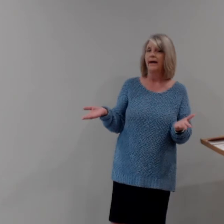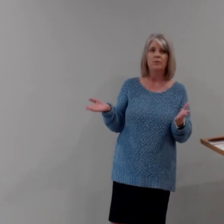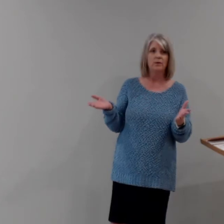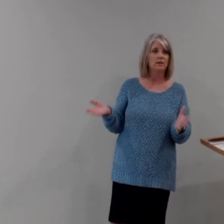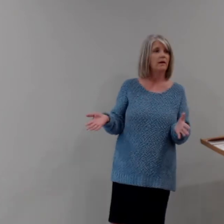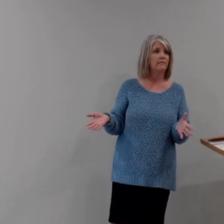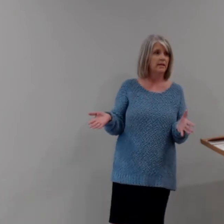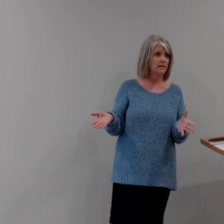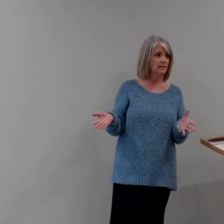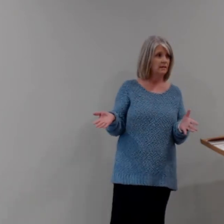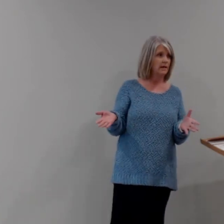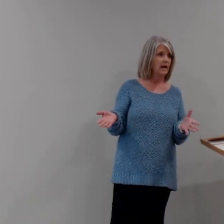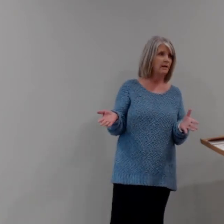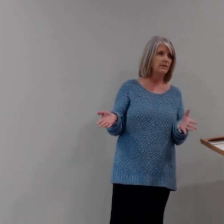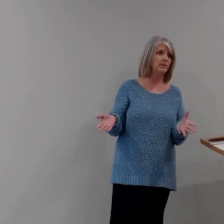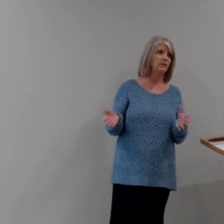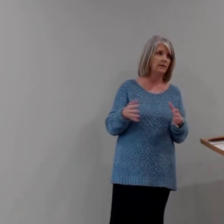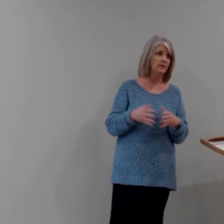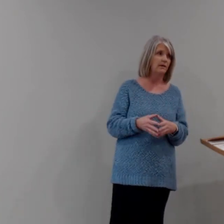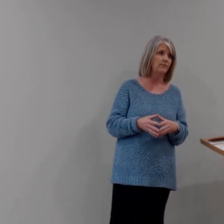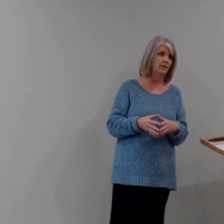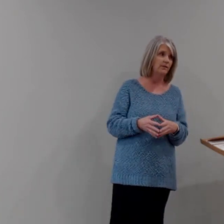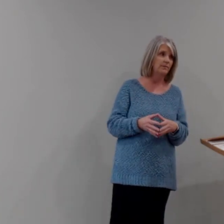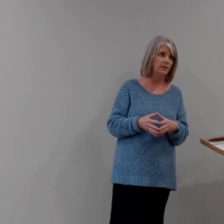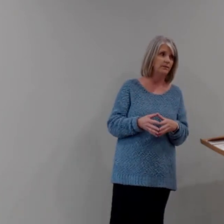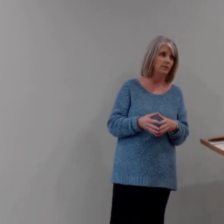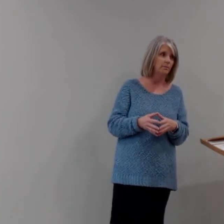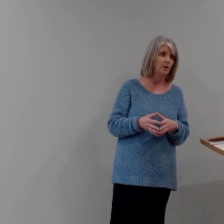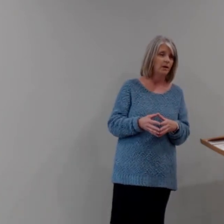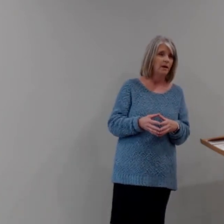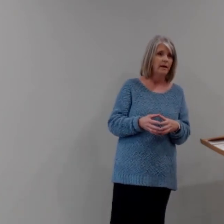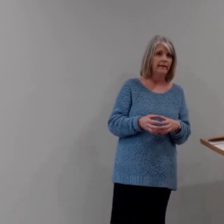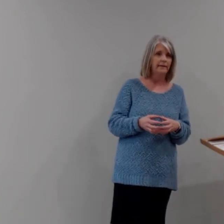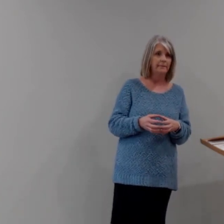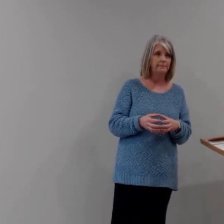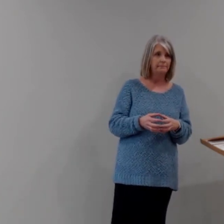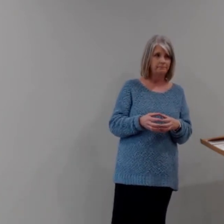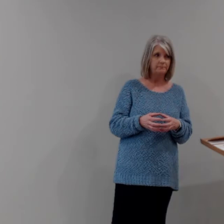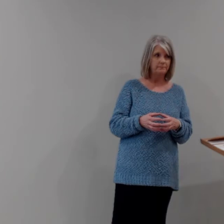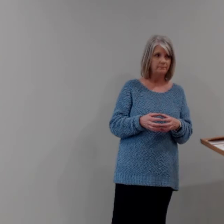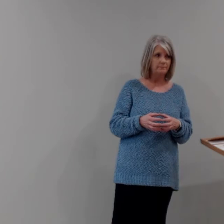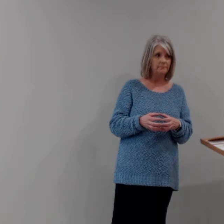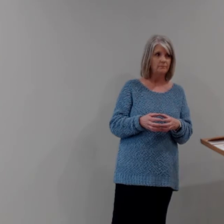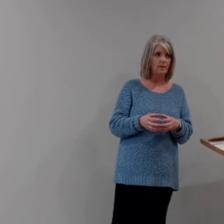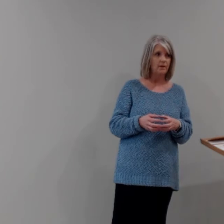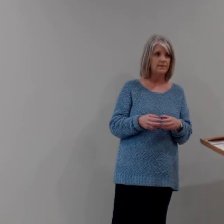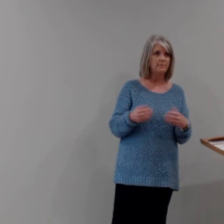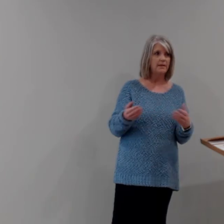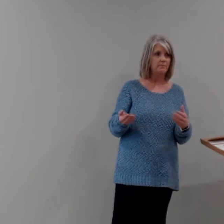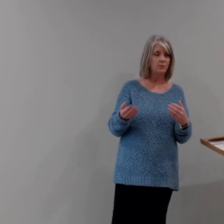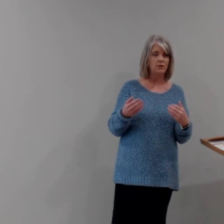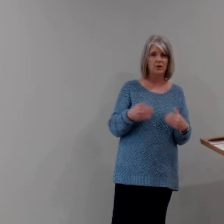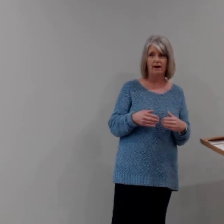would love it. Absolutely love for you to speak to them. Sometimes we shy